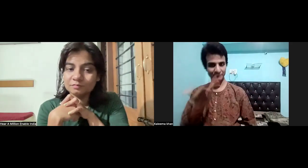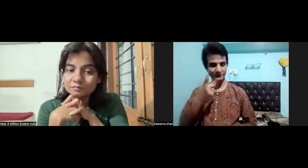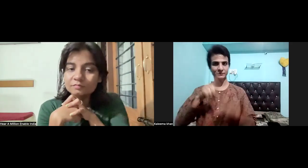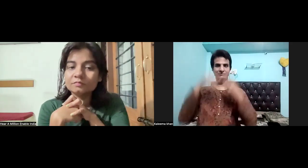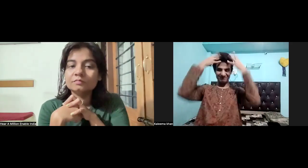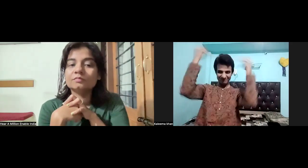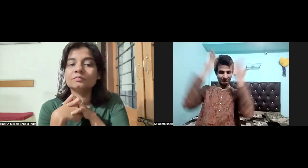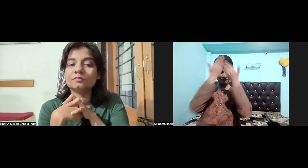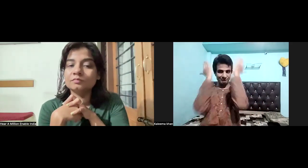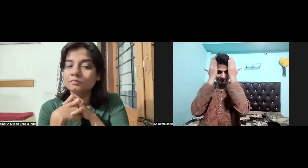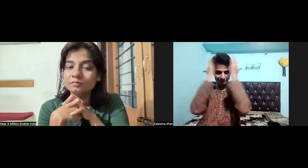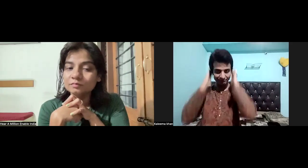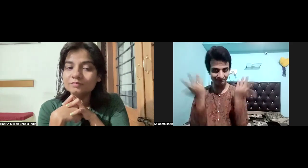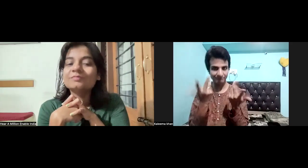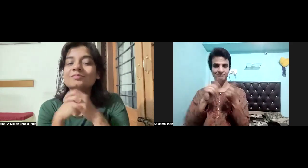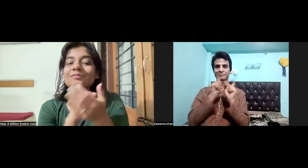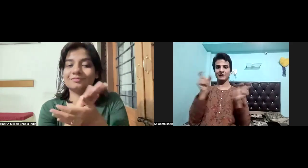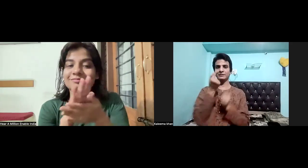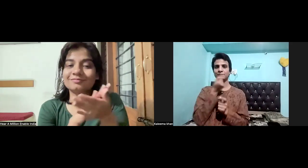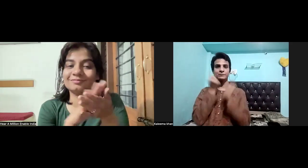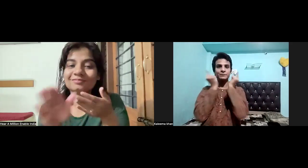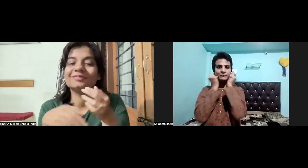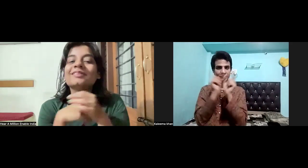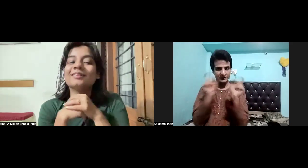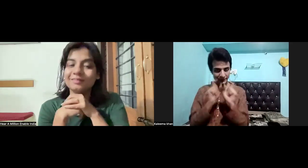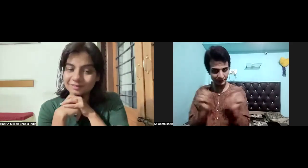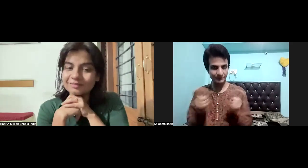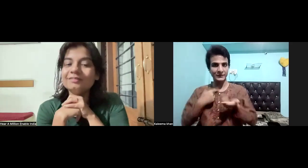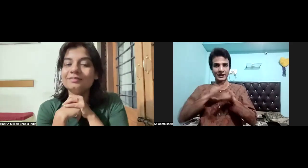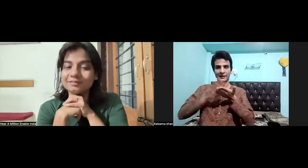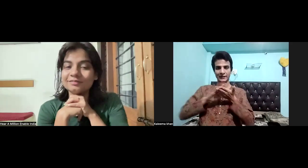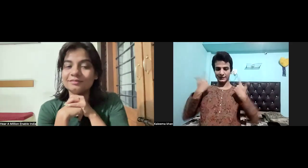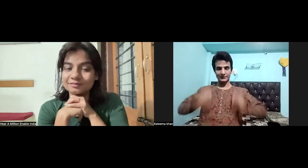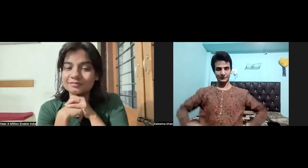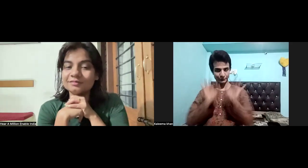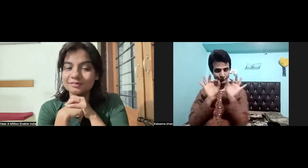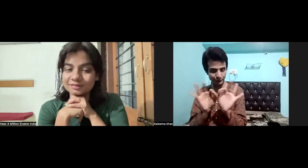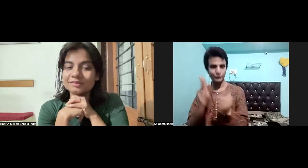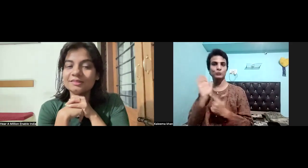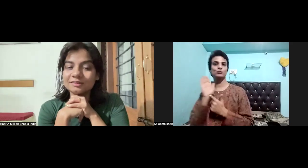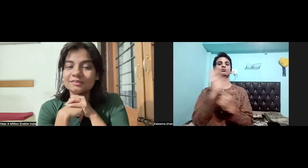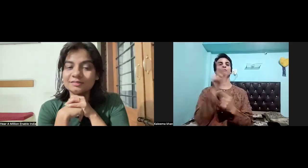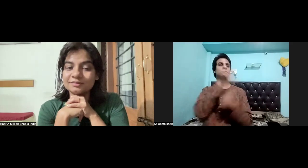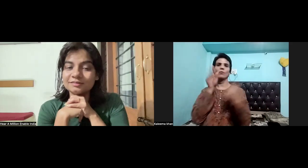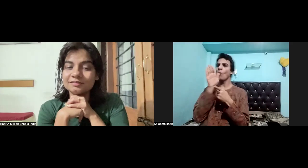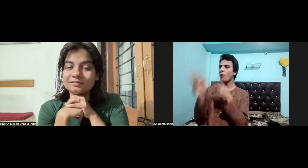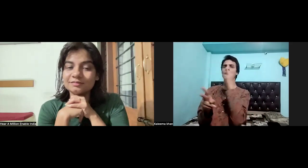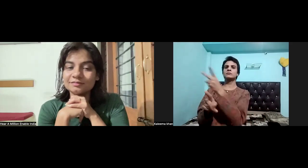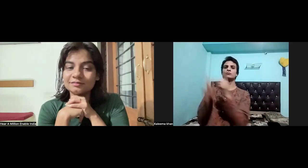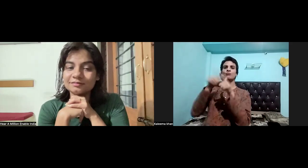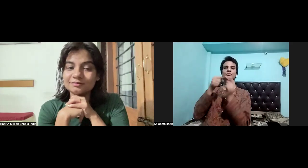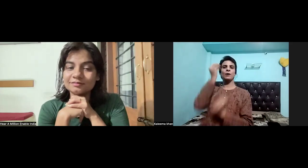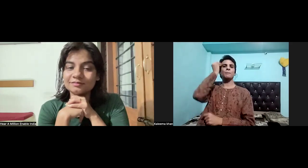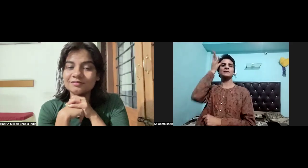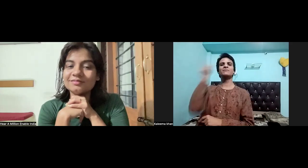in professional, like you have to wear sari, how you have to be groomed and all the makeup, and you have to